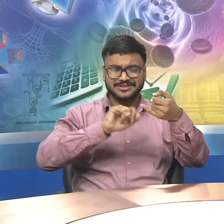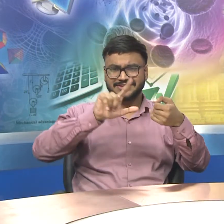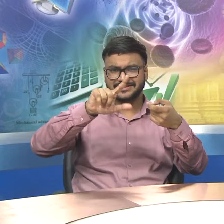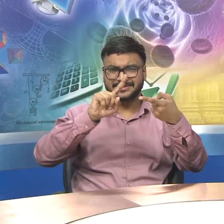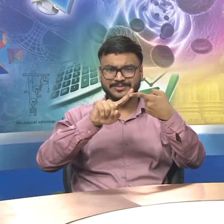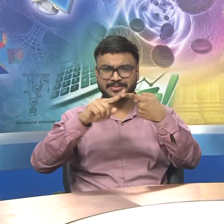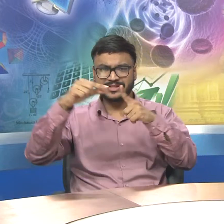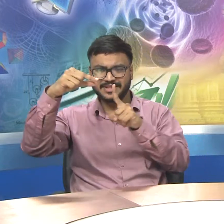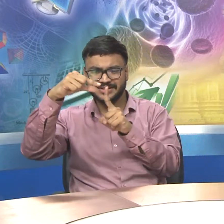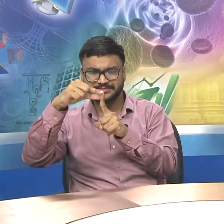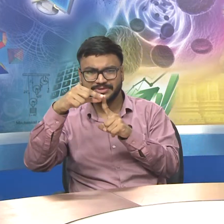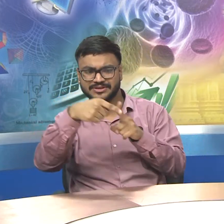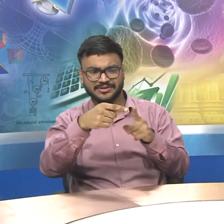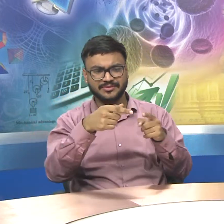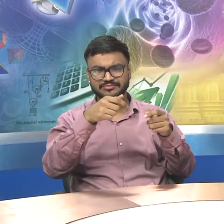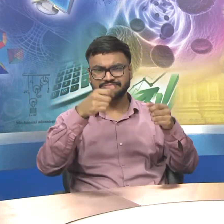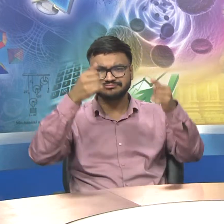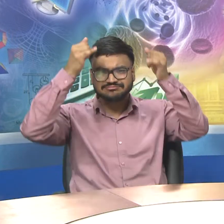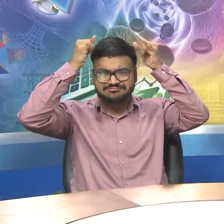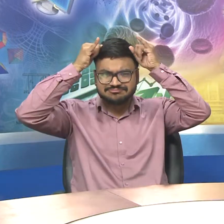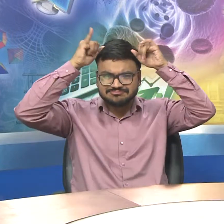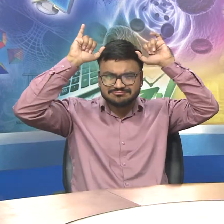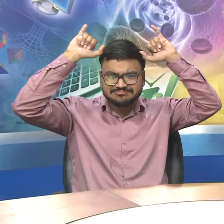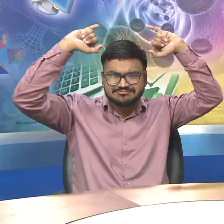the signs resembles the meaning.